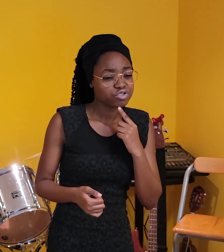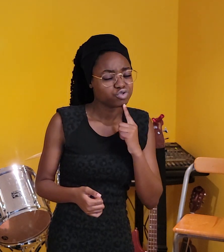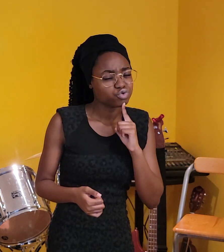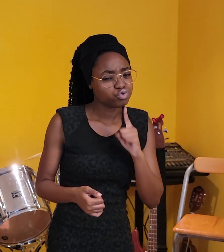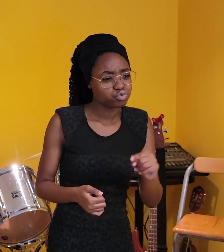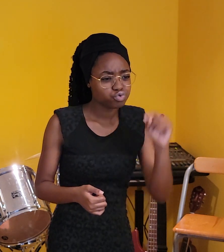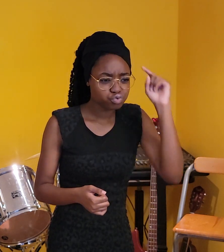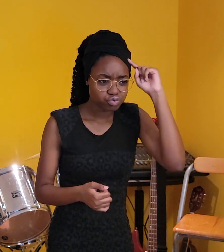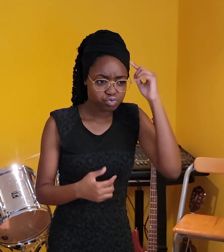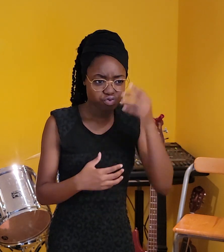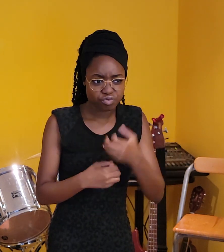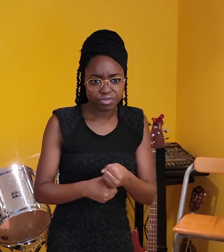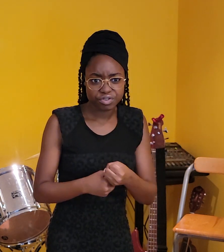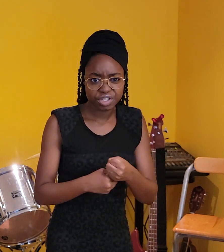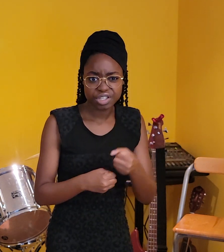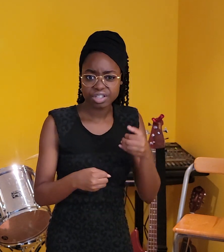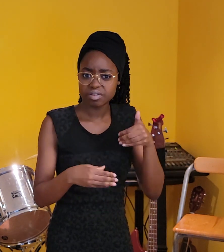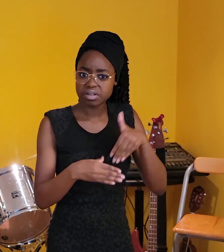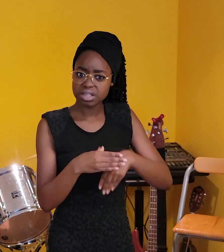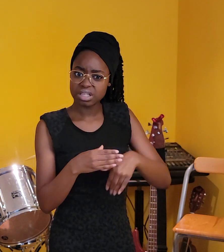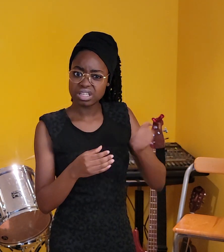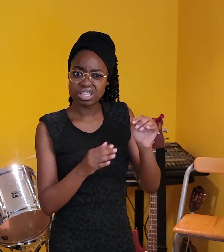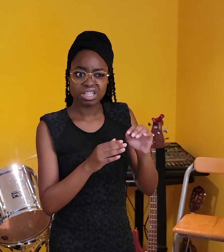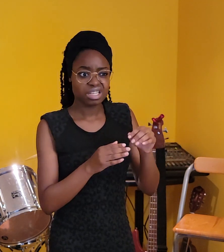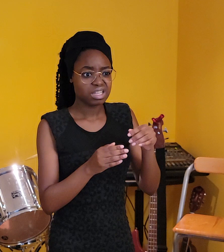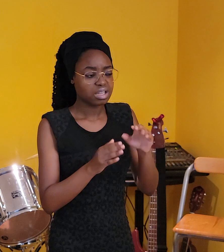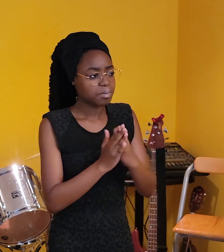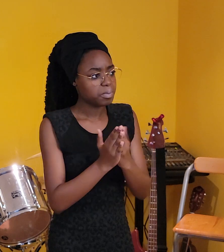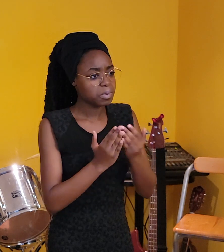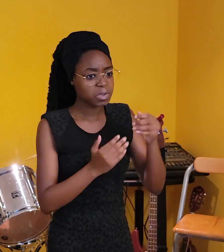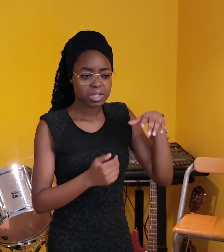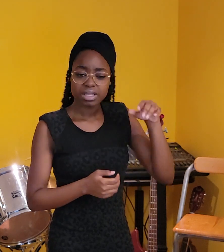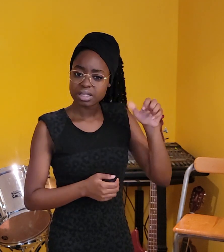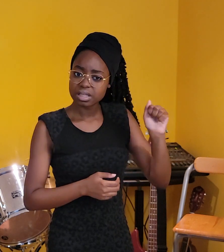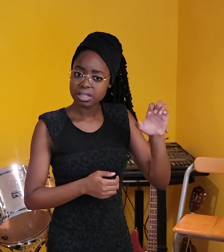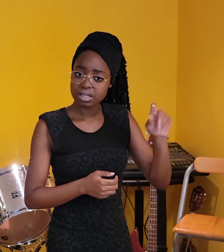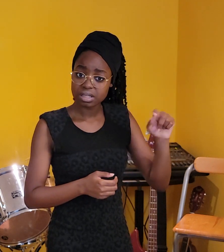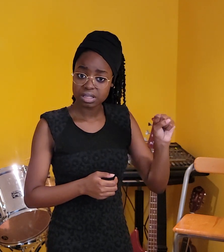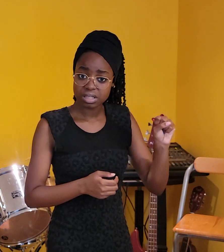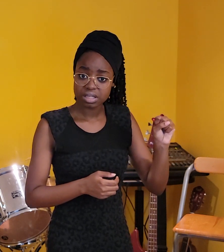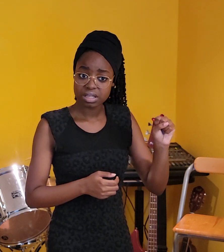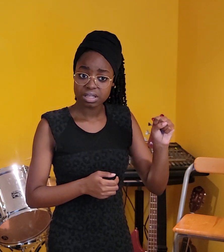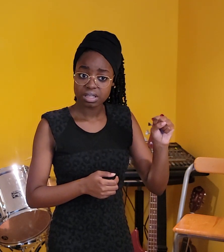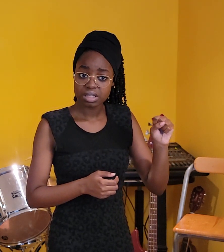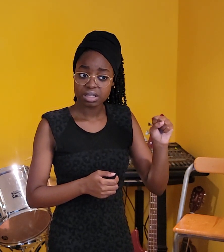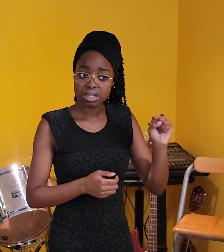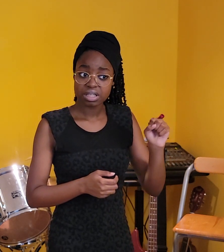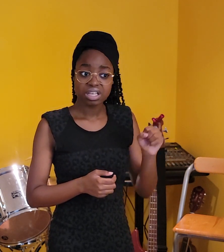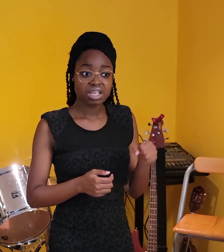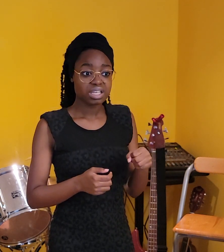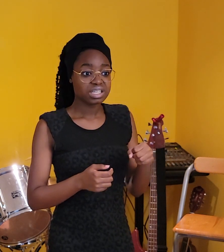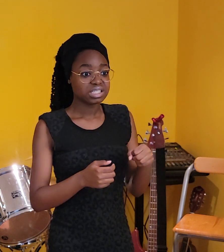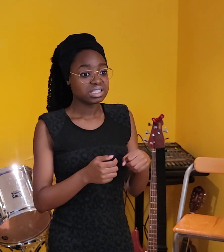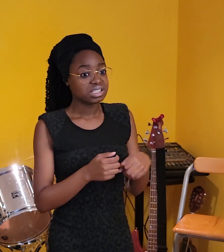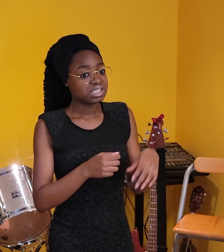know, as we read about in the book of Acts, have been overtaken by deceptive churches.